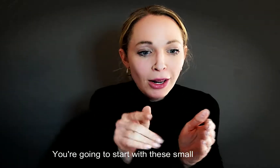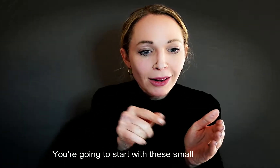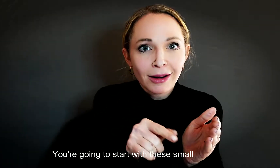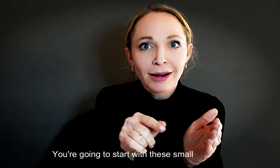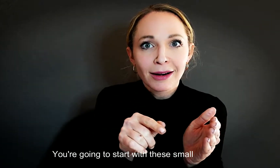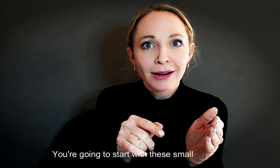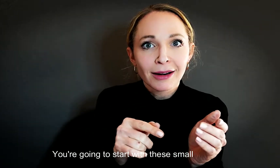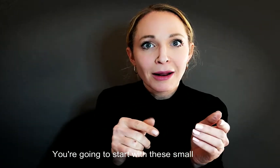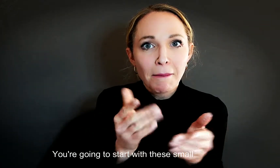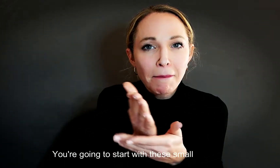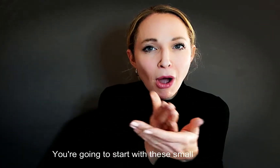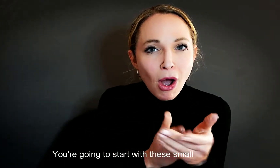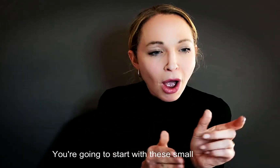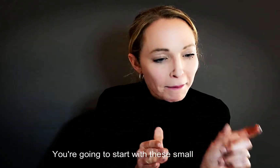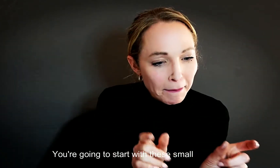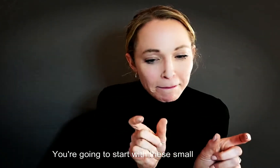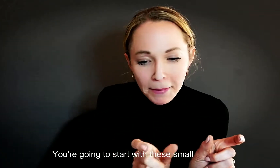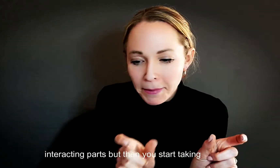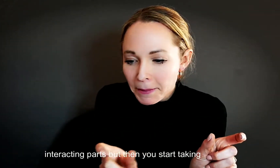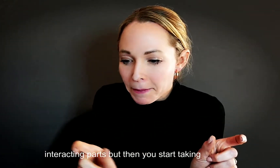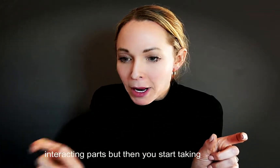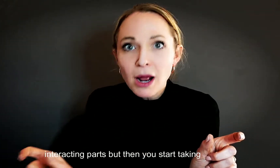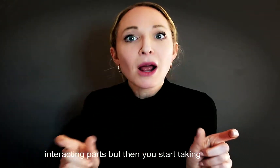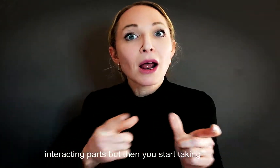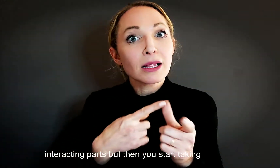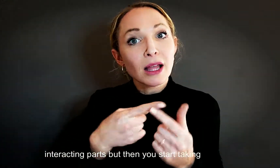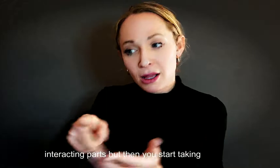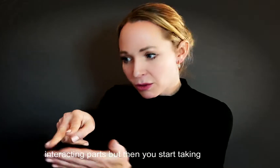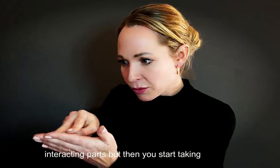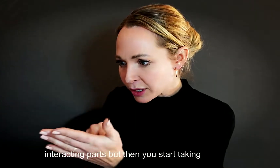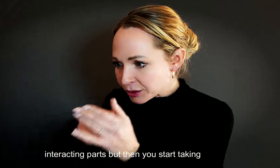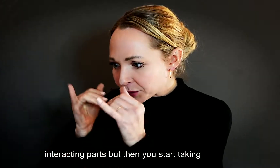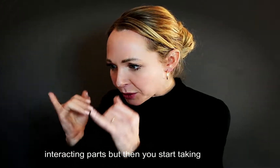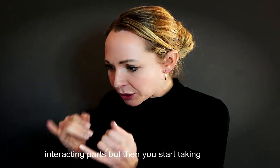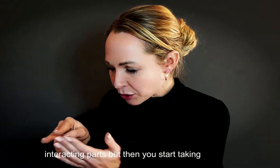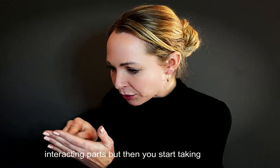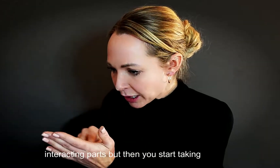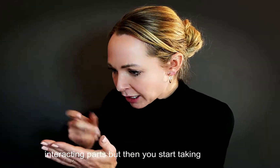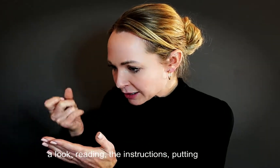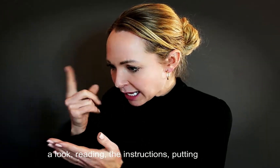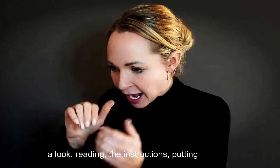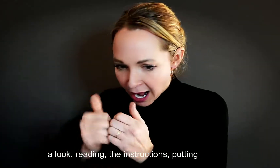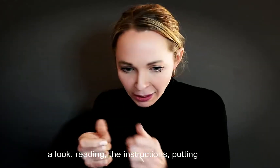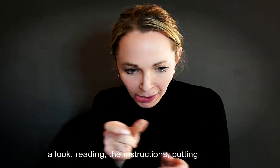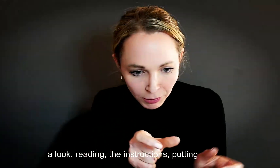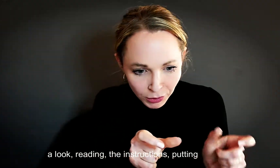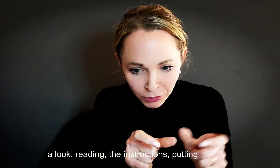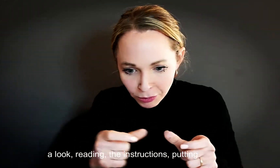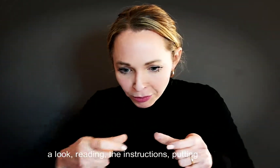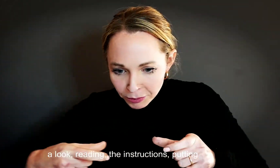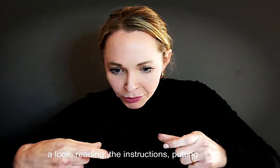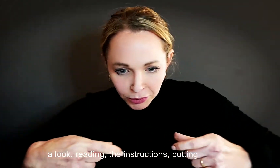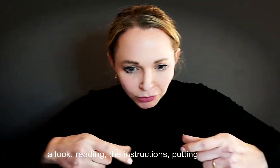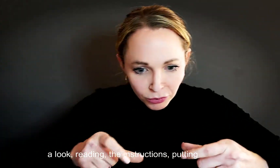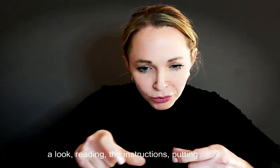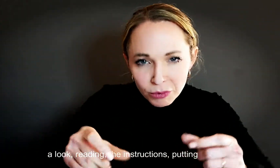going to start with these small interacting parts, but then you start taking a look, reading the instructions, putting